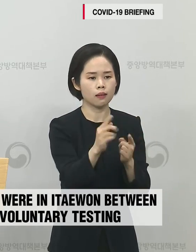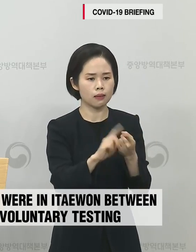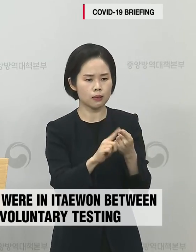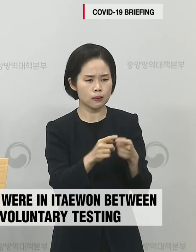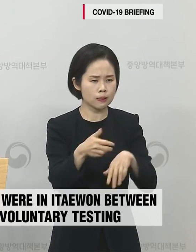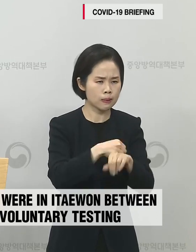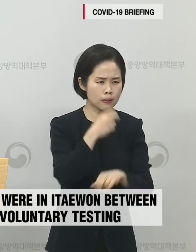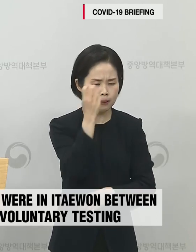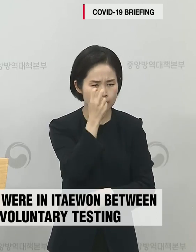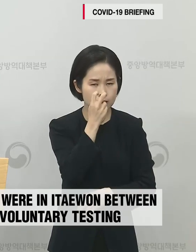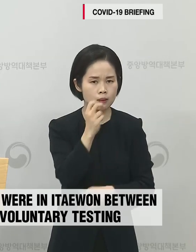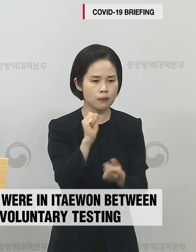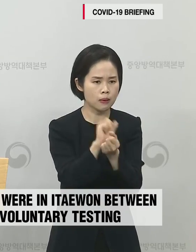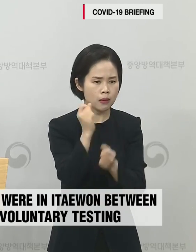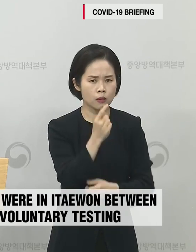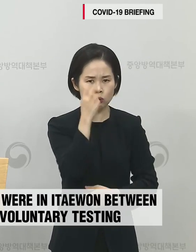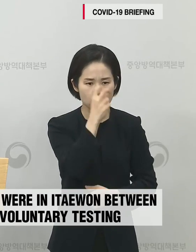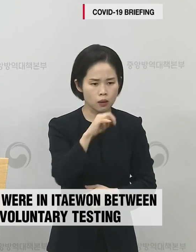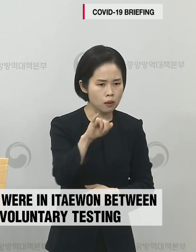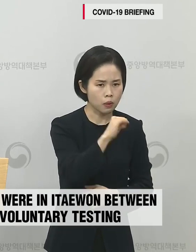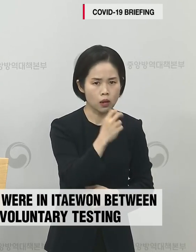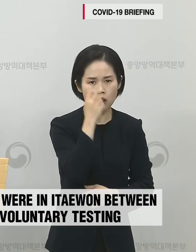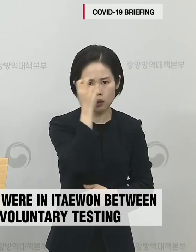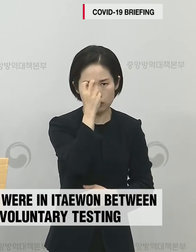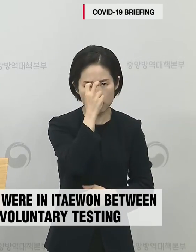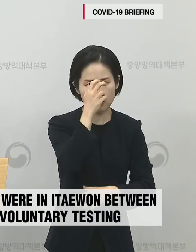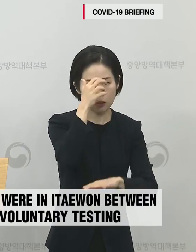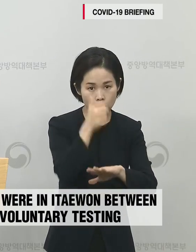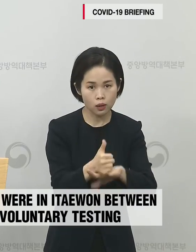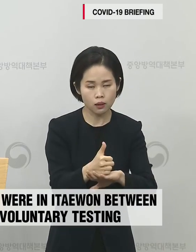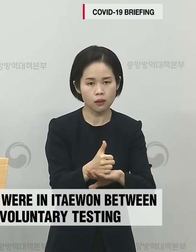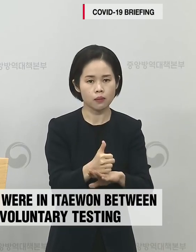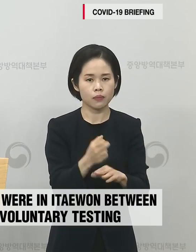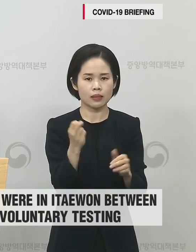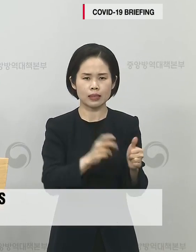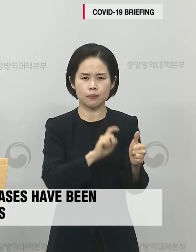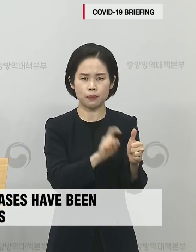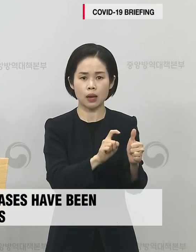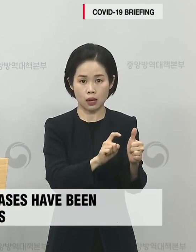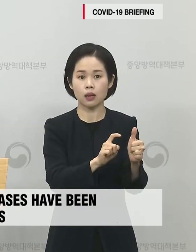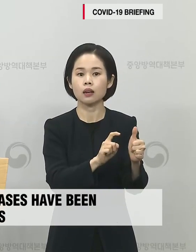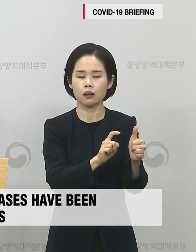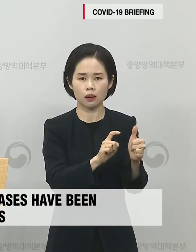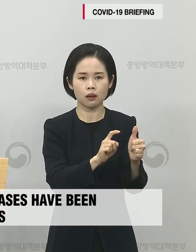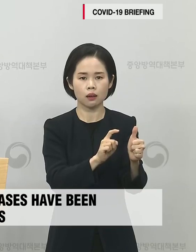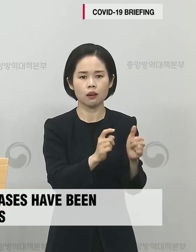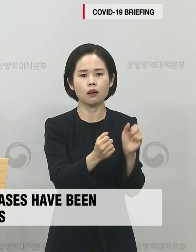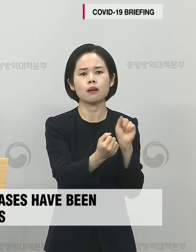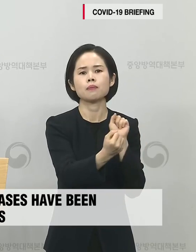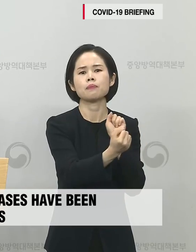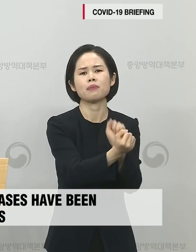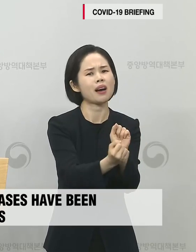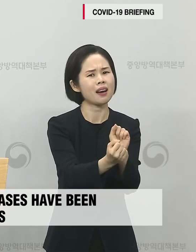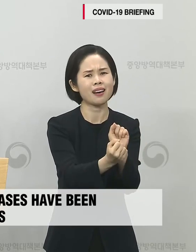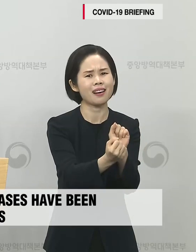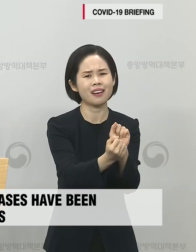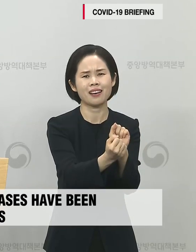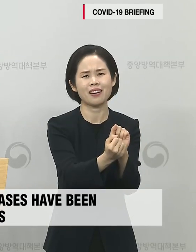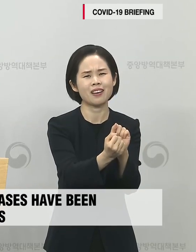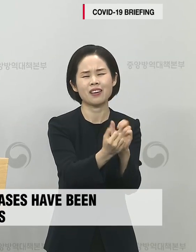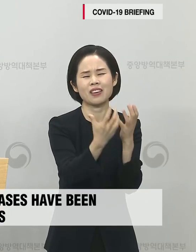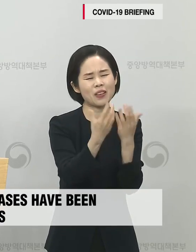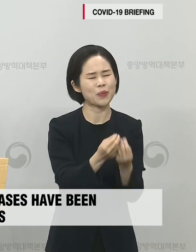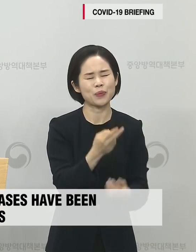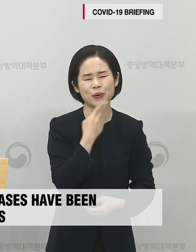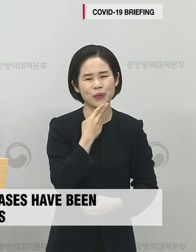these retested cases. And we have been testing these viruses again, and there